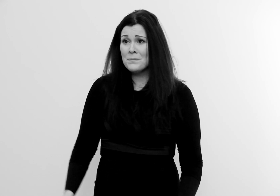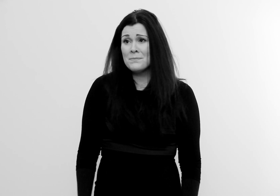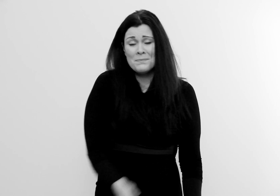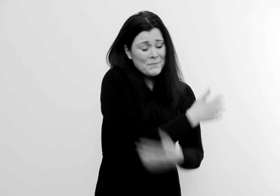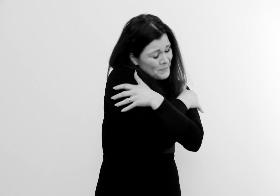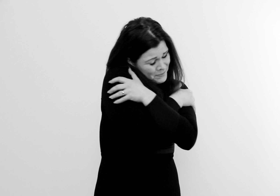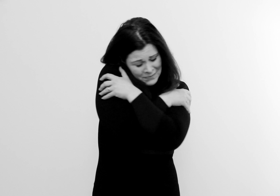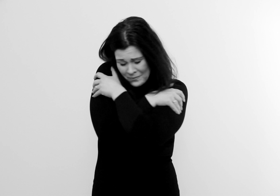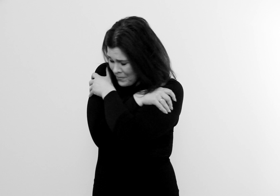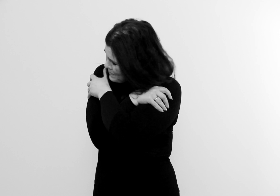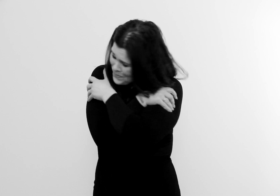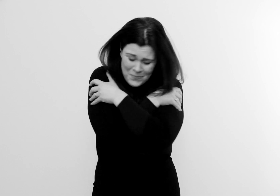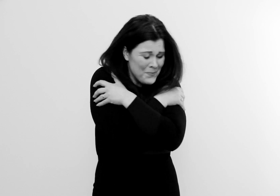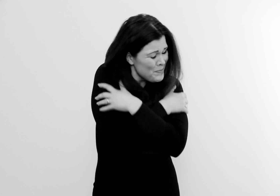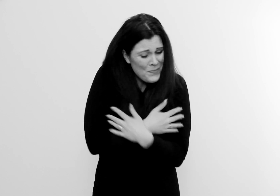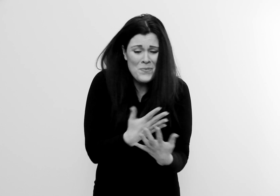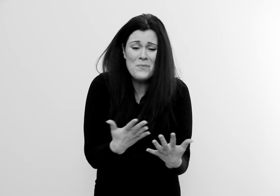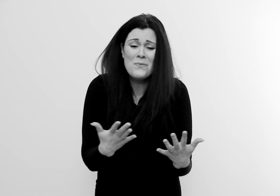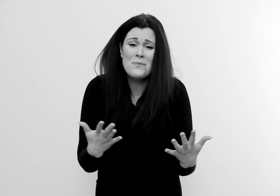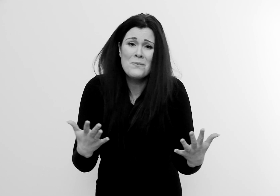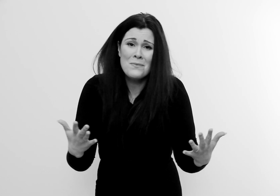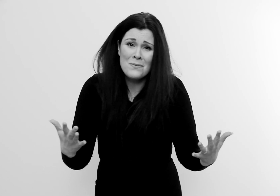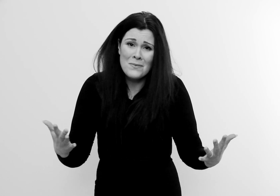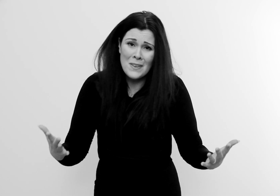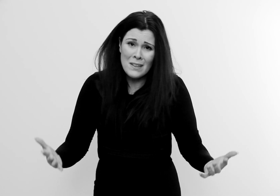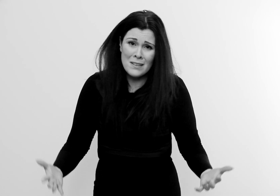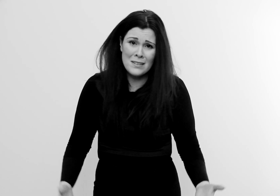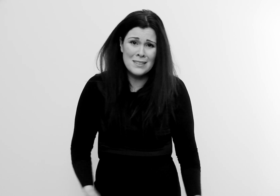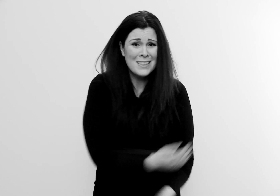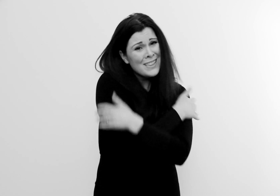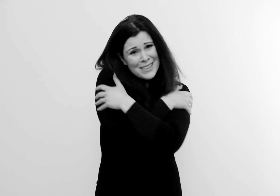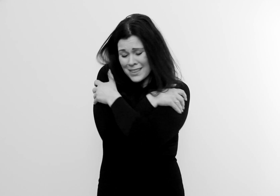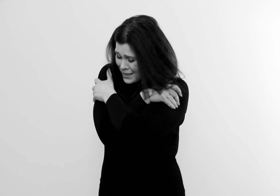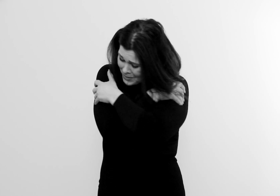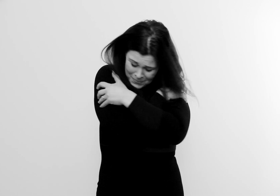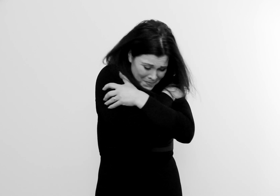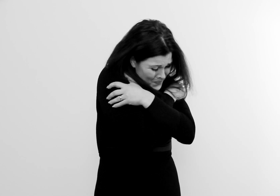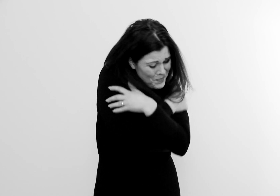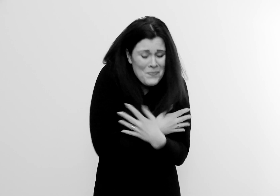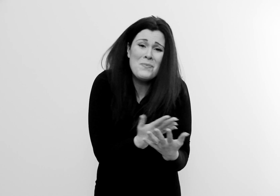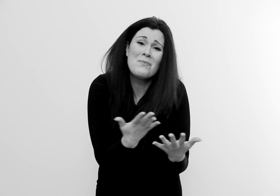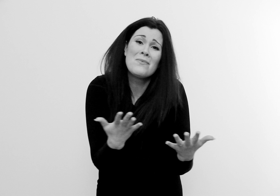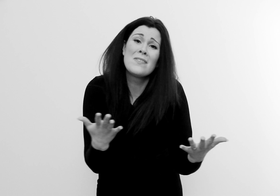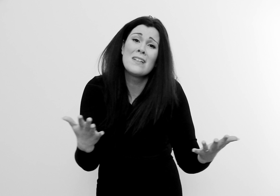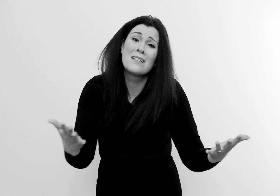I couldn't make you stay. Couldn't make you